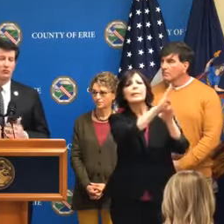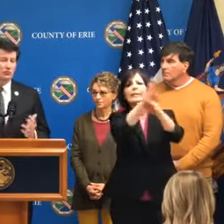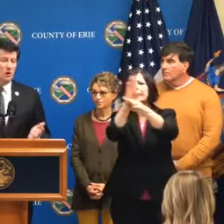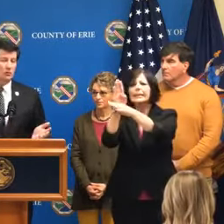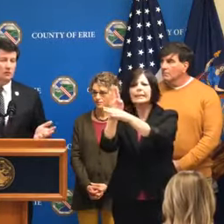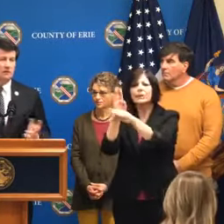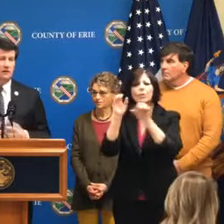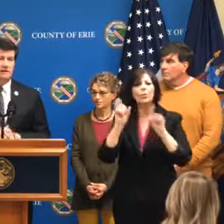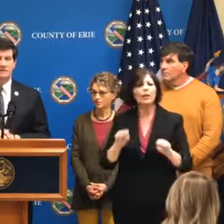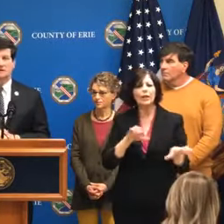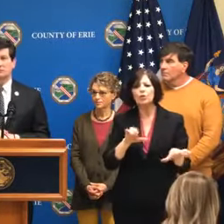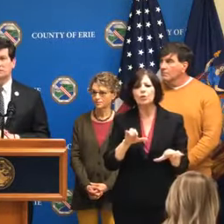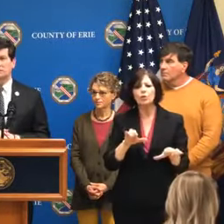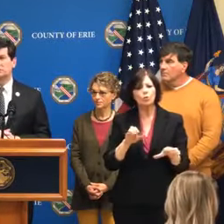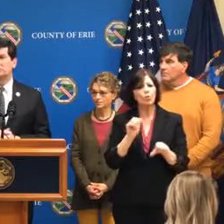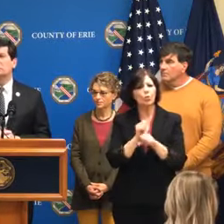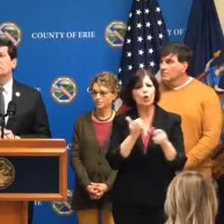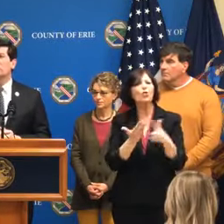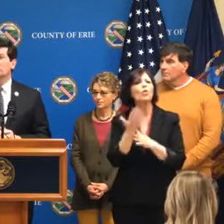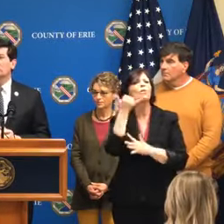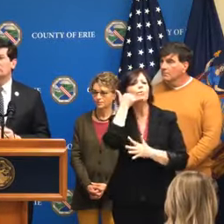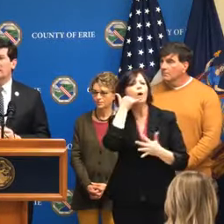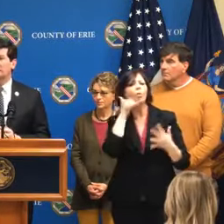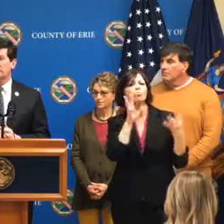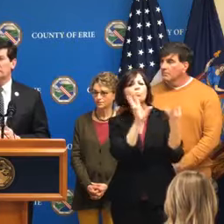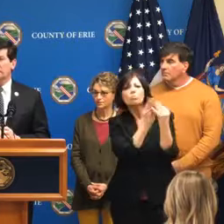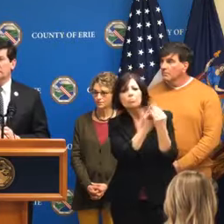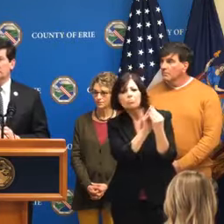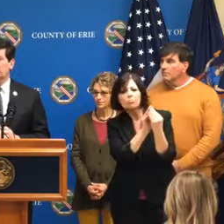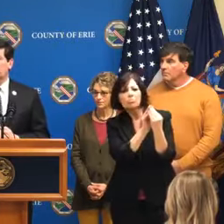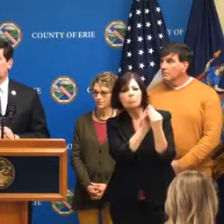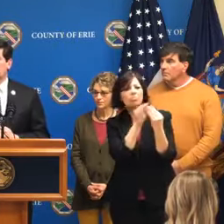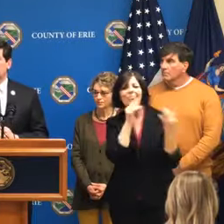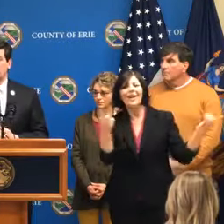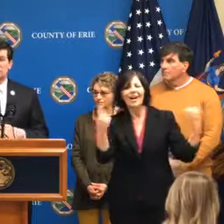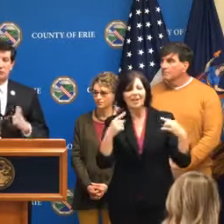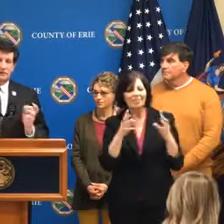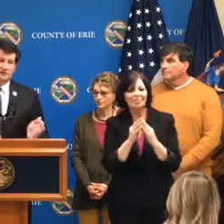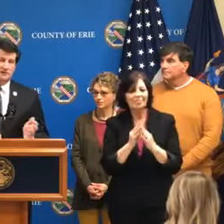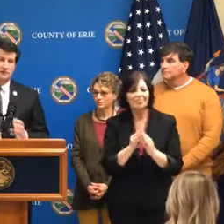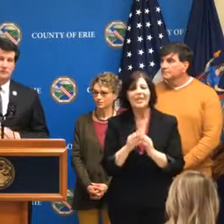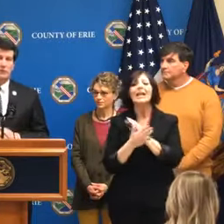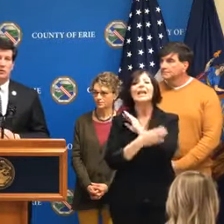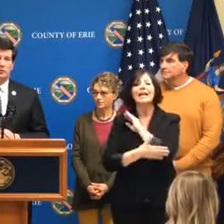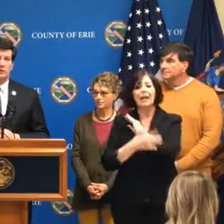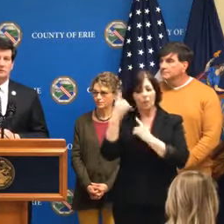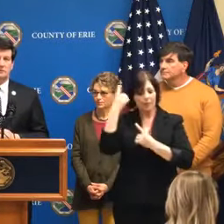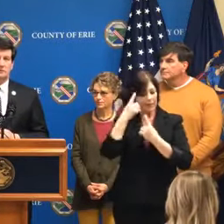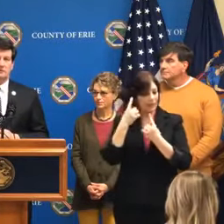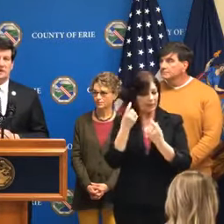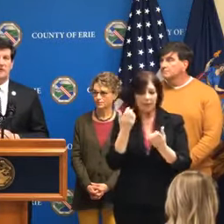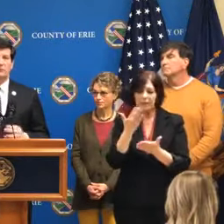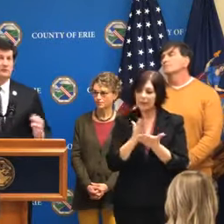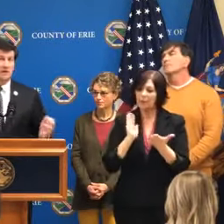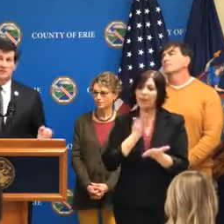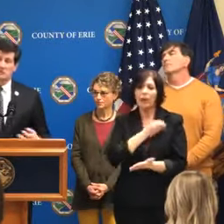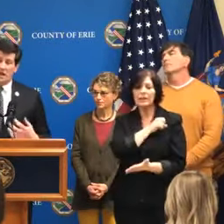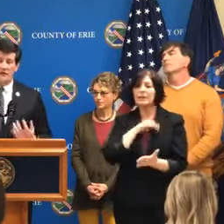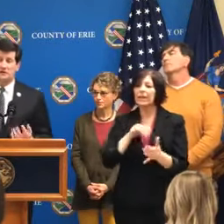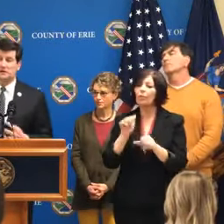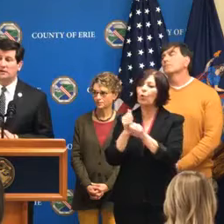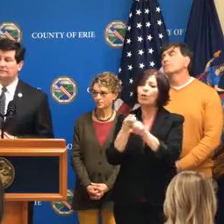do remote work. We're asking them to consider doing remote work if they haven't already. The county will be considering remote work for some of our staff, but there's